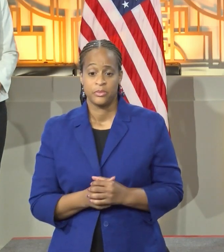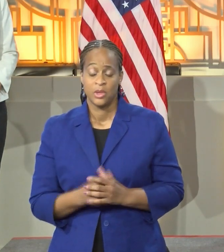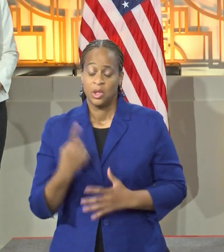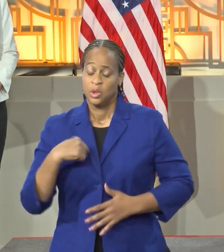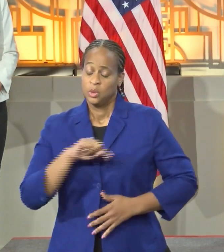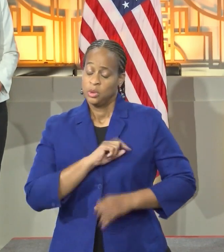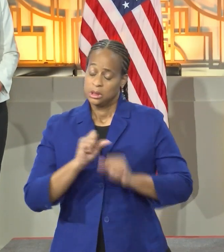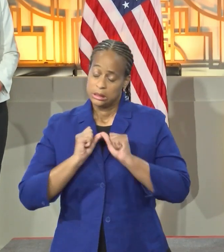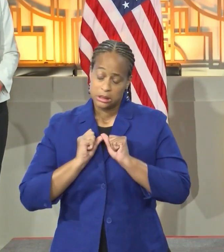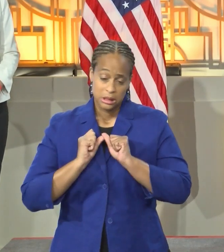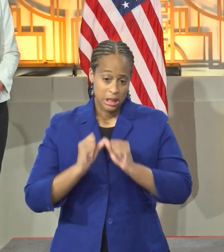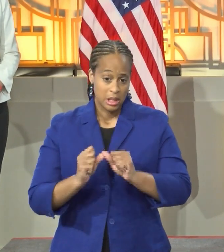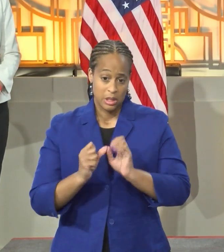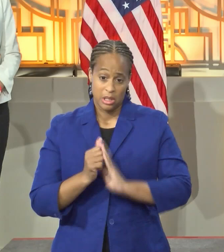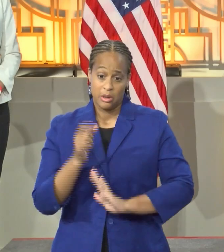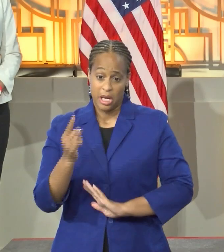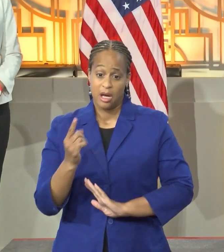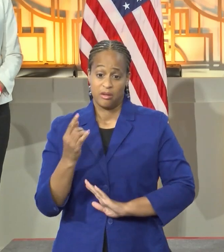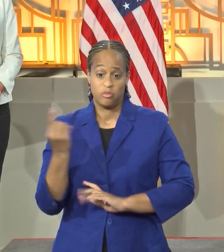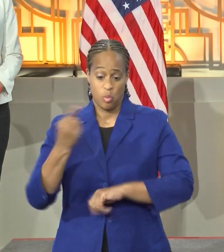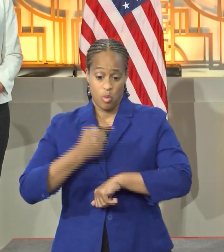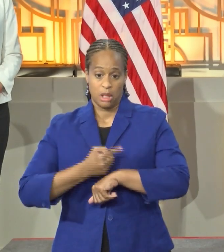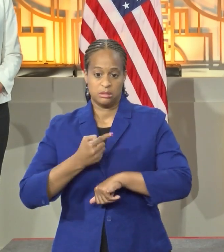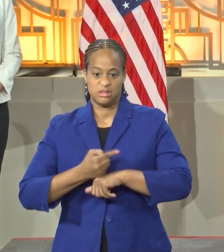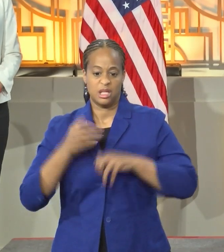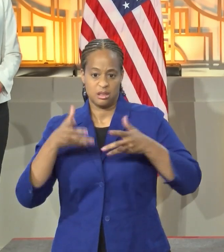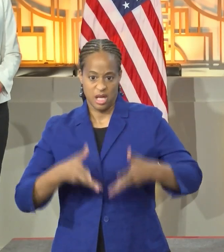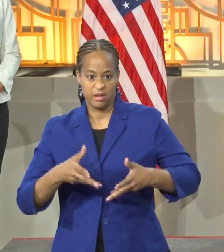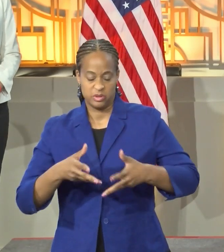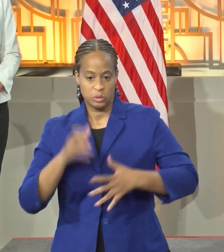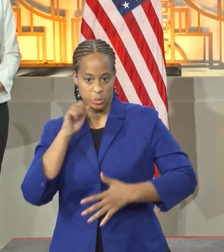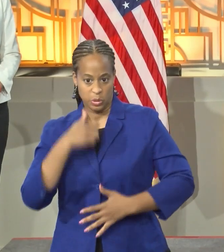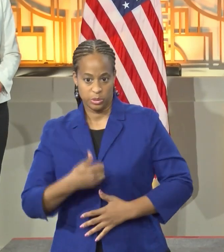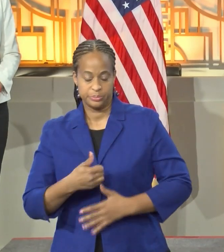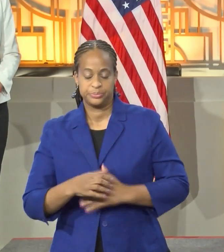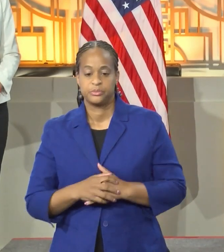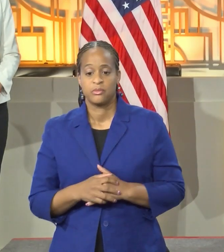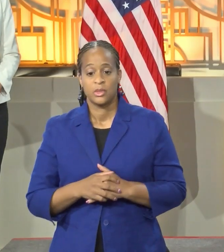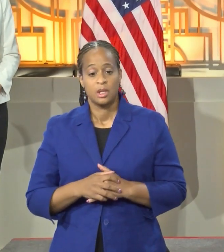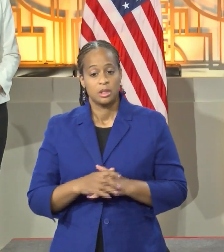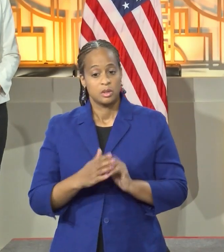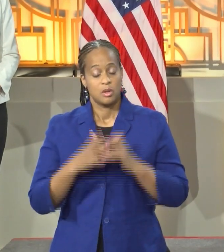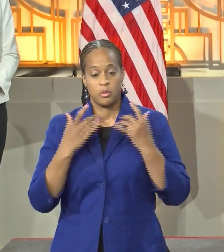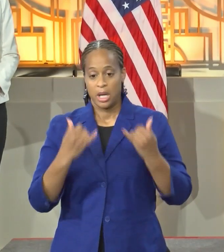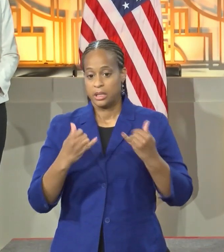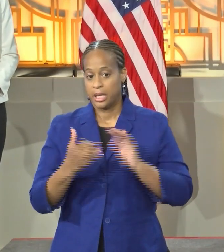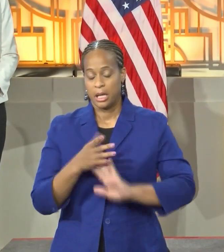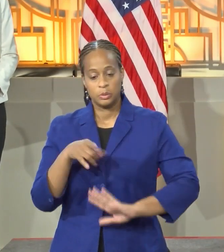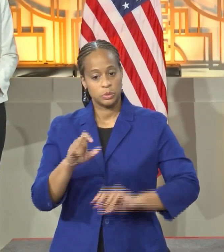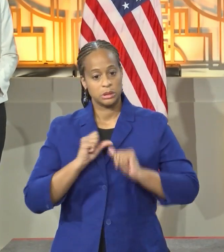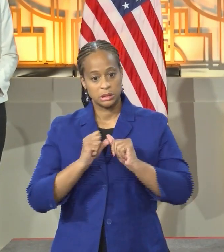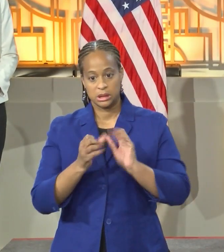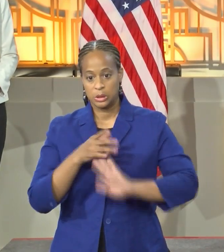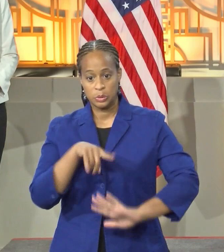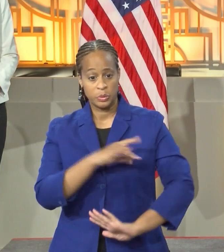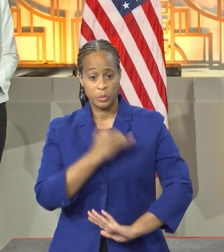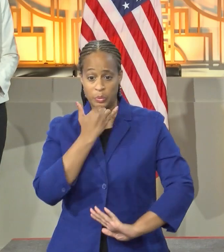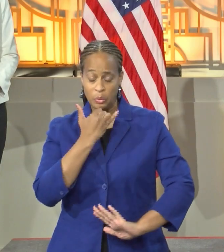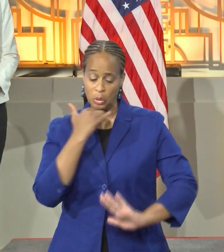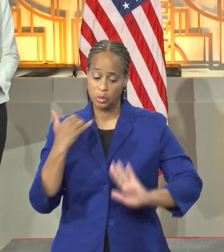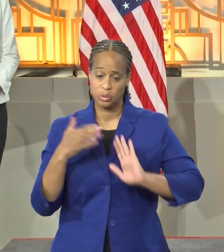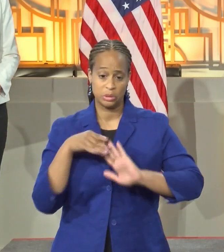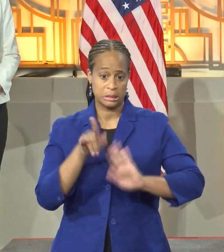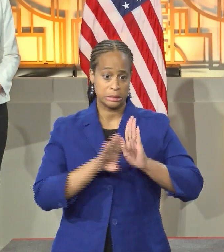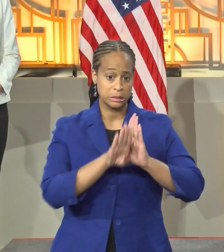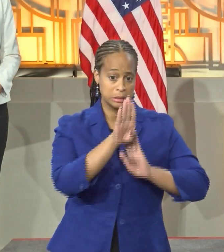we still have 1 day to go. And so we're still moving in the wrong direction. The